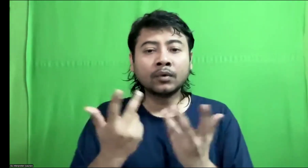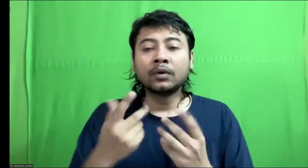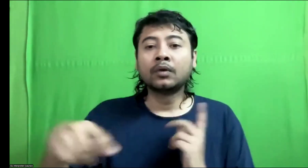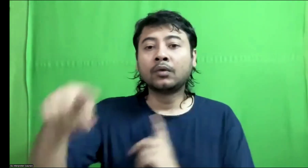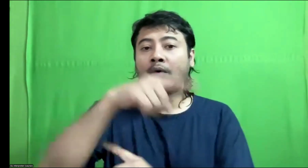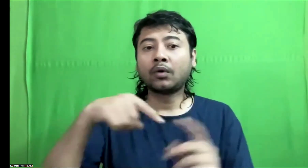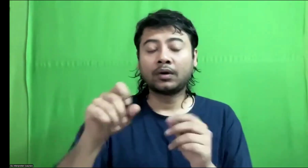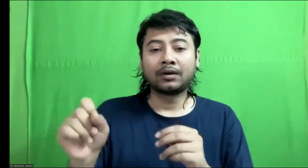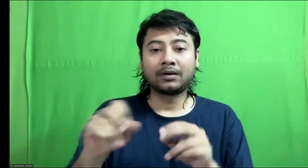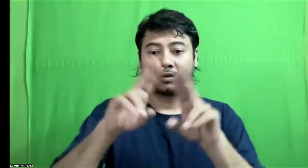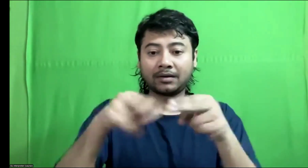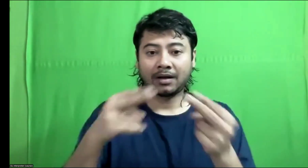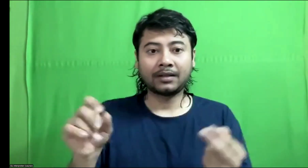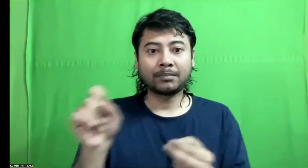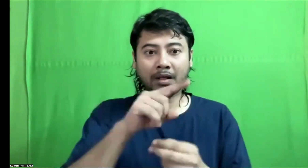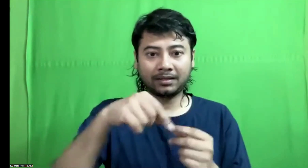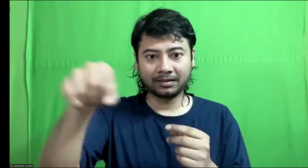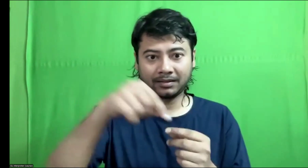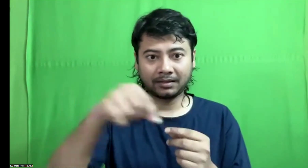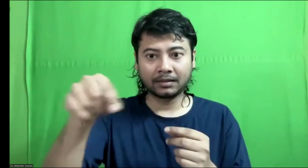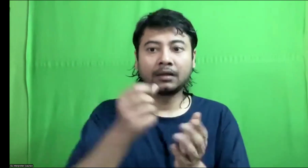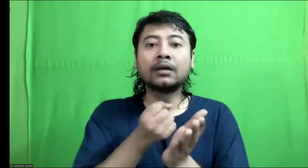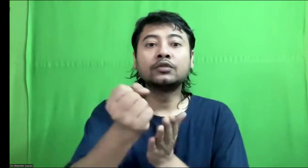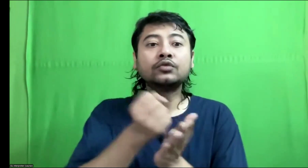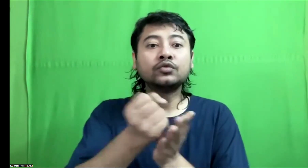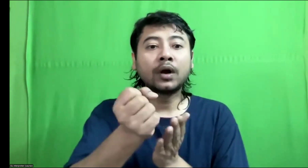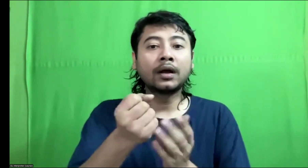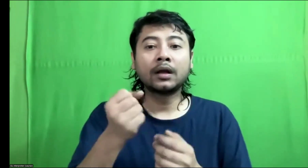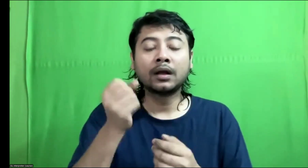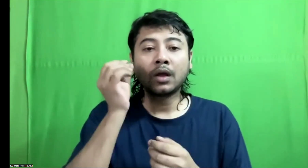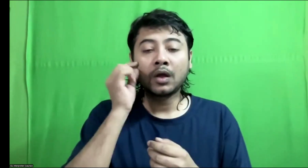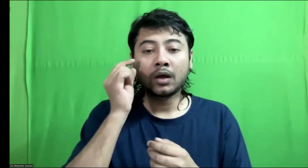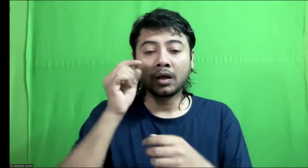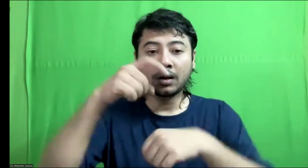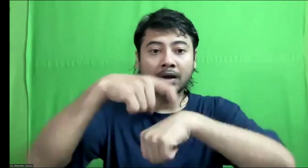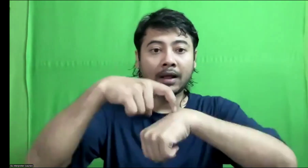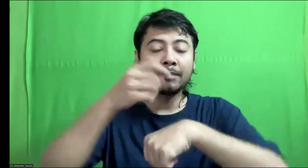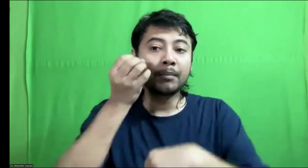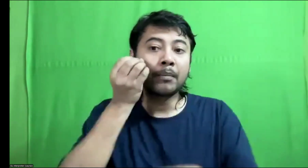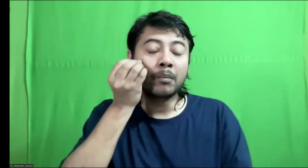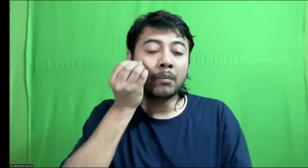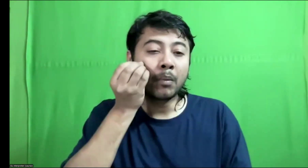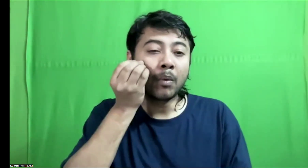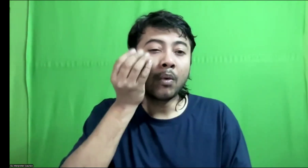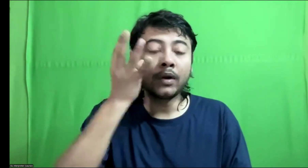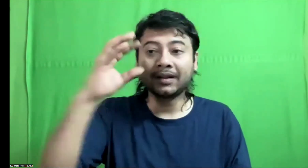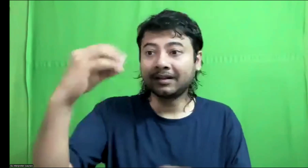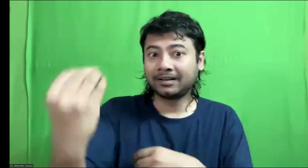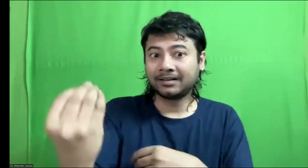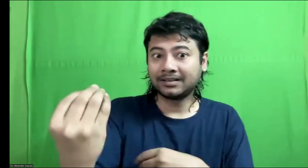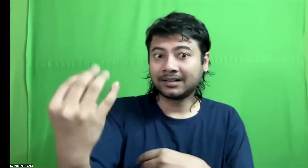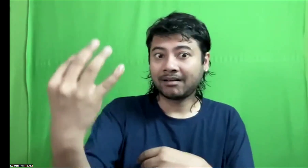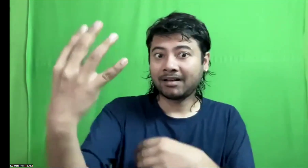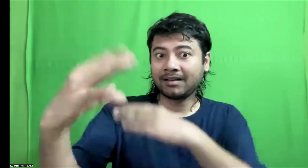7 o'clock. Rise early morning means try to rise before the sun comes out. So 4 o'clock,